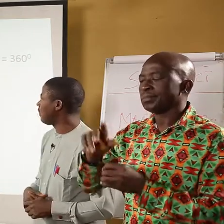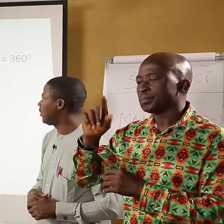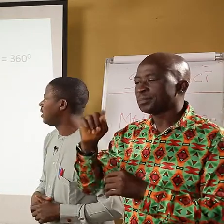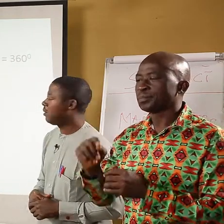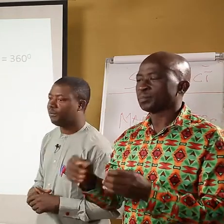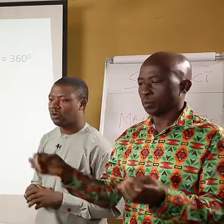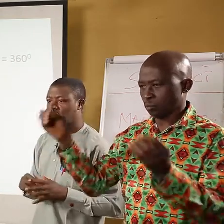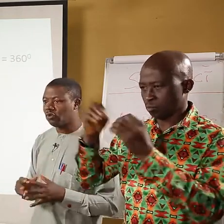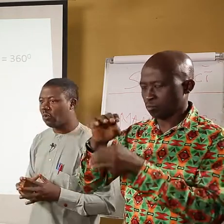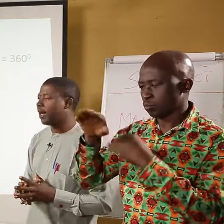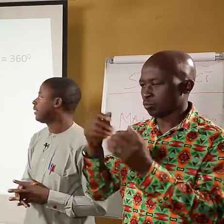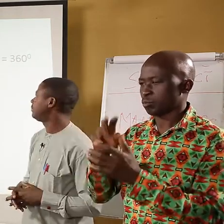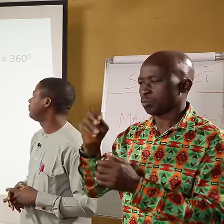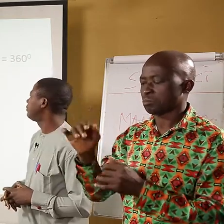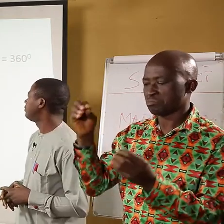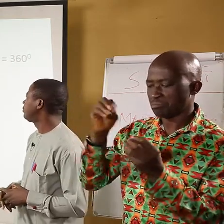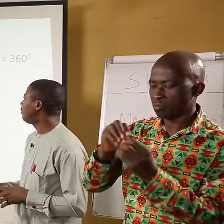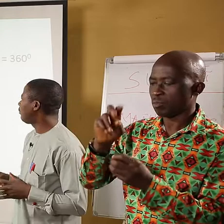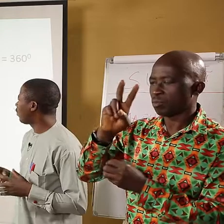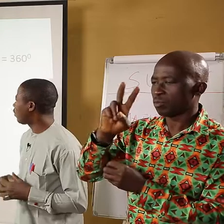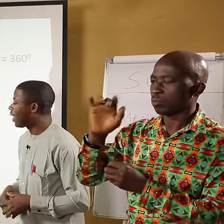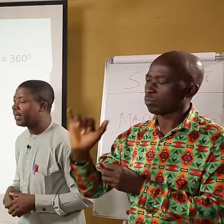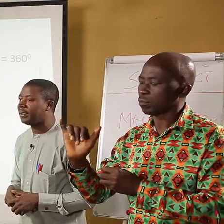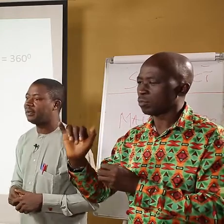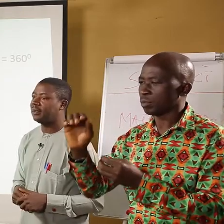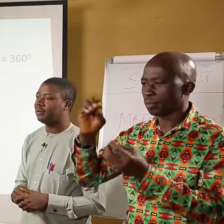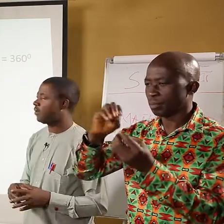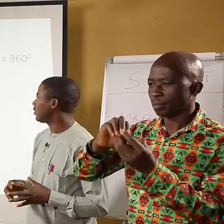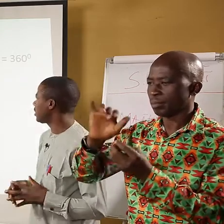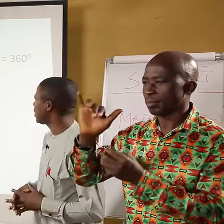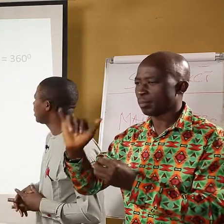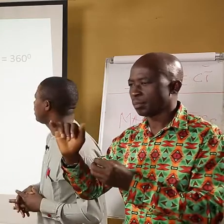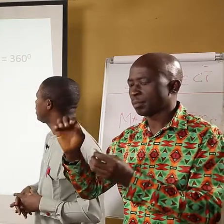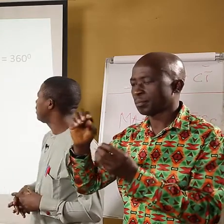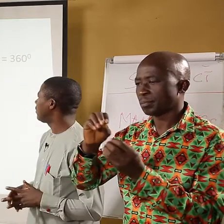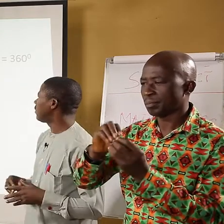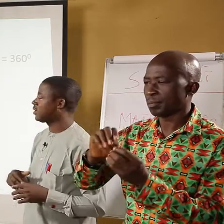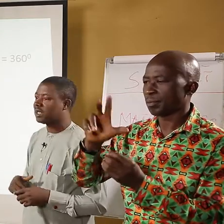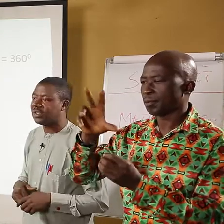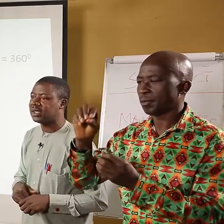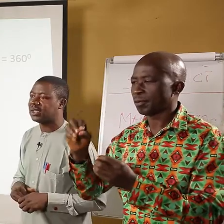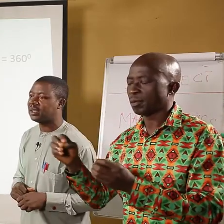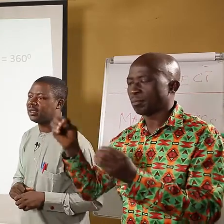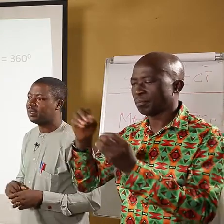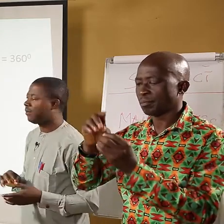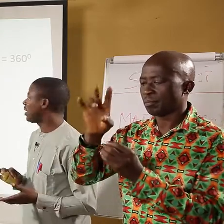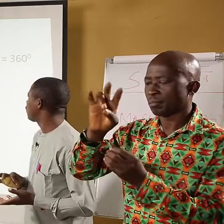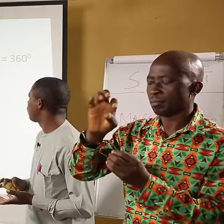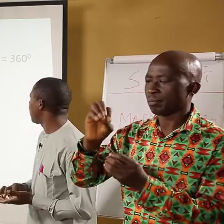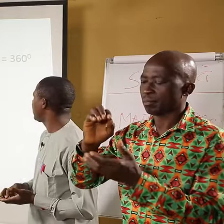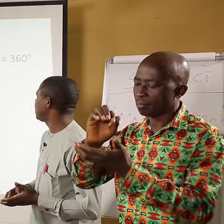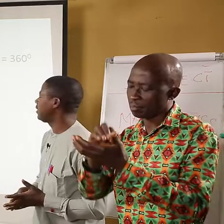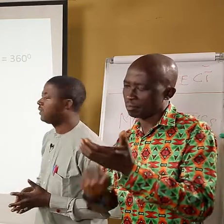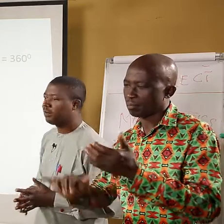them up, plus 2y, plus y, plus 30, plus 70,